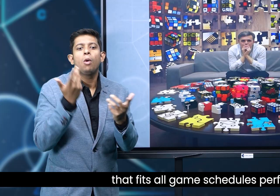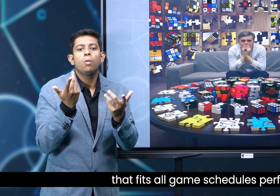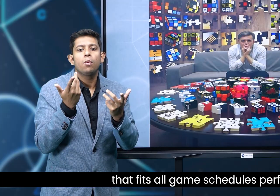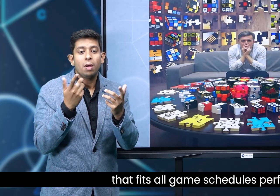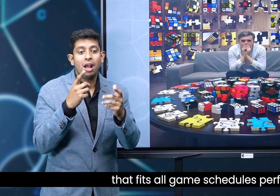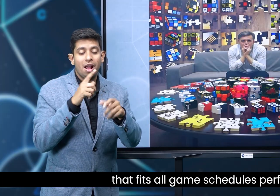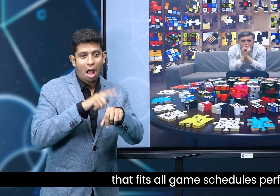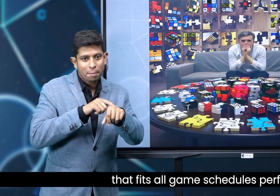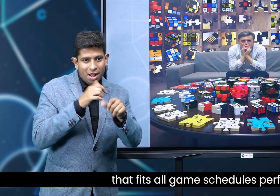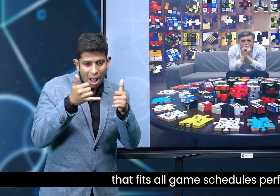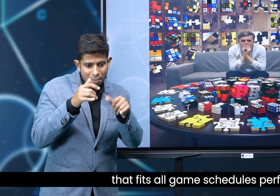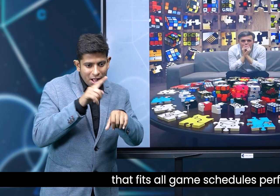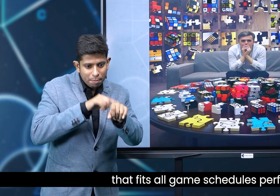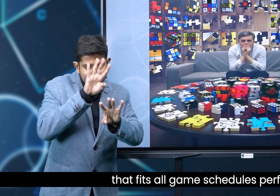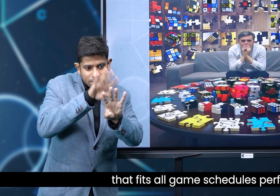perfectly,